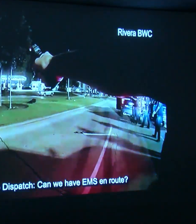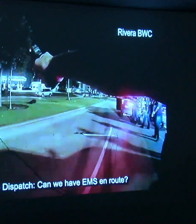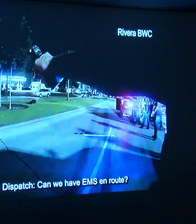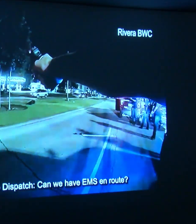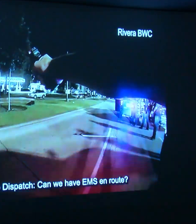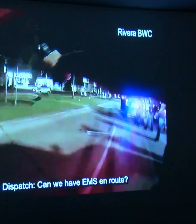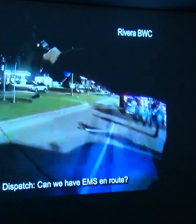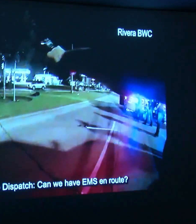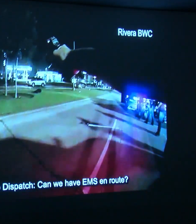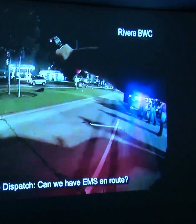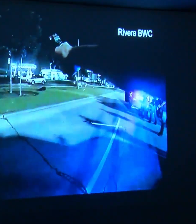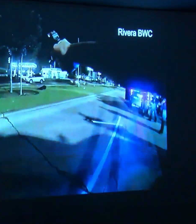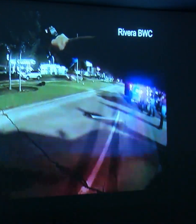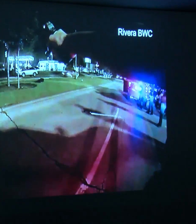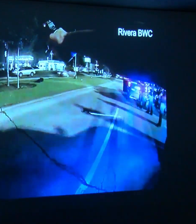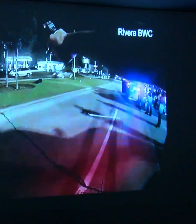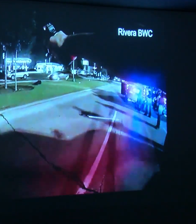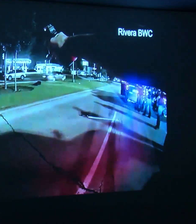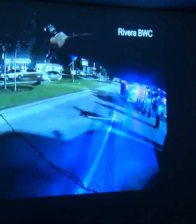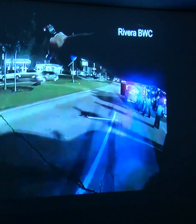We have the event.